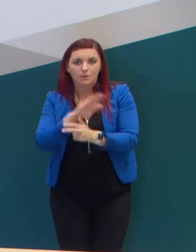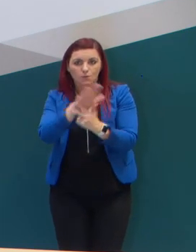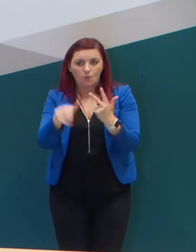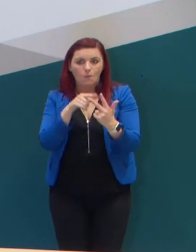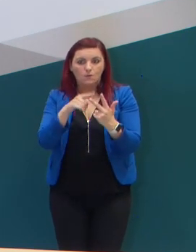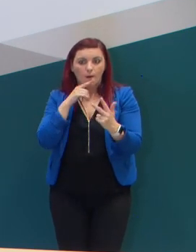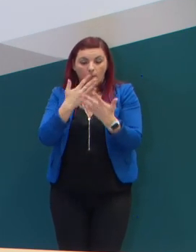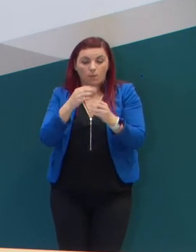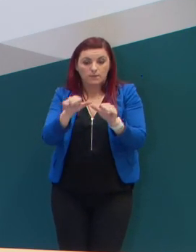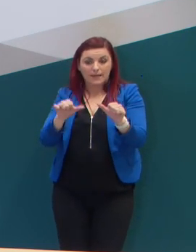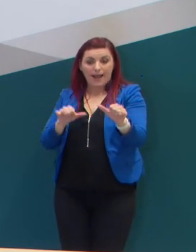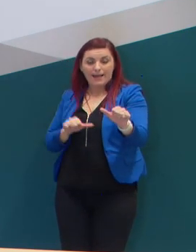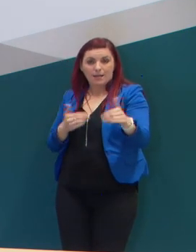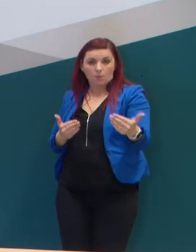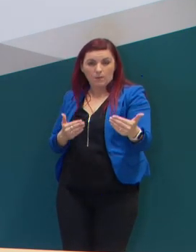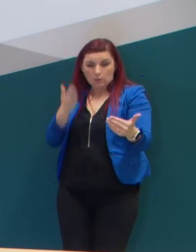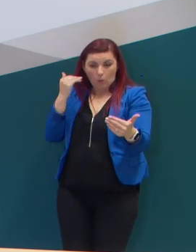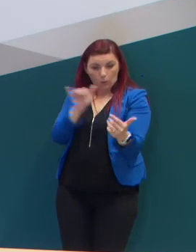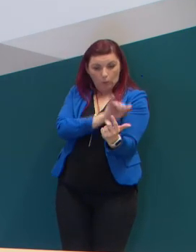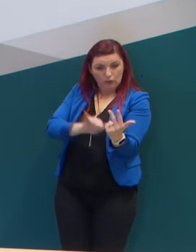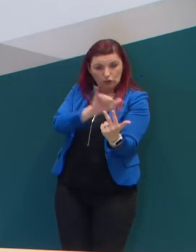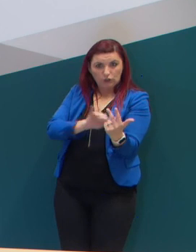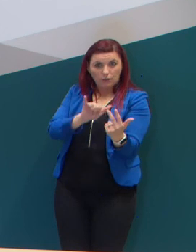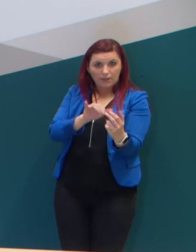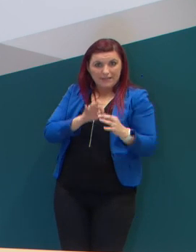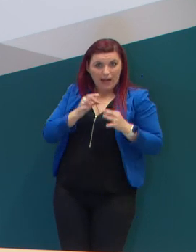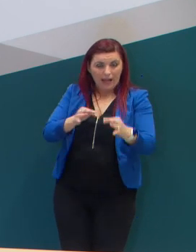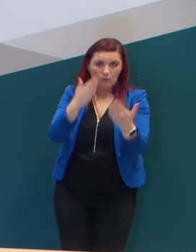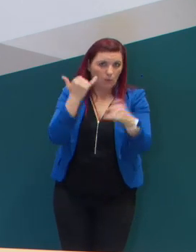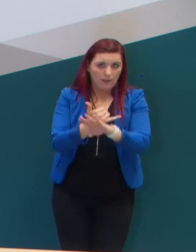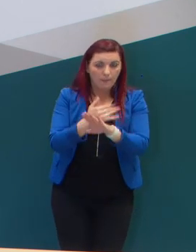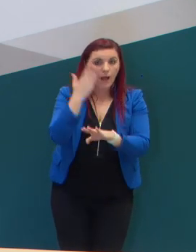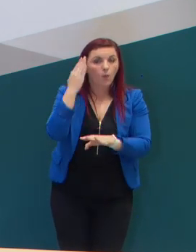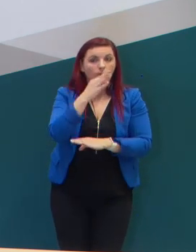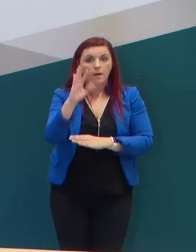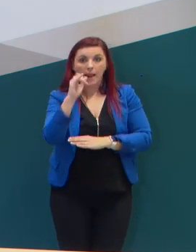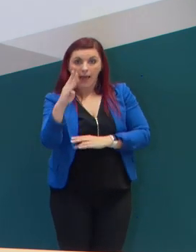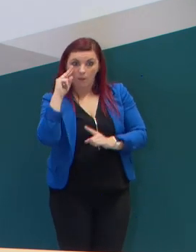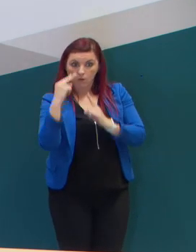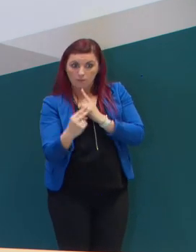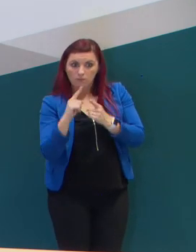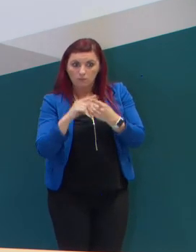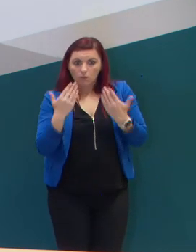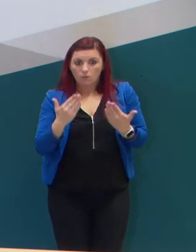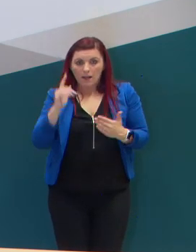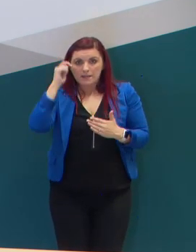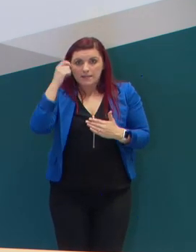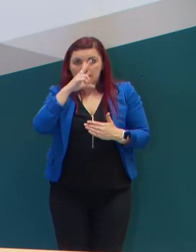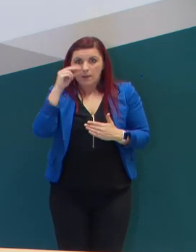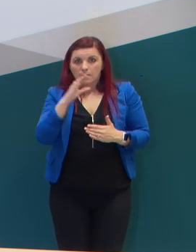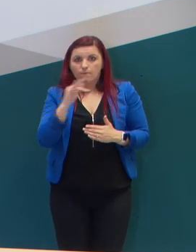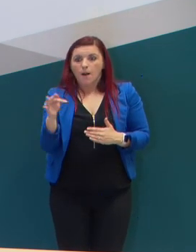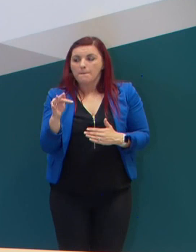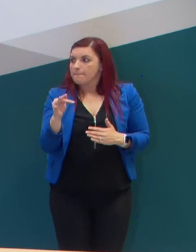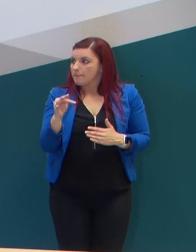are at this point in time, I can't give you a definitive answer on that. We know from the laboratory perspective that we're currently testing samples from